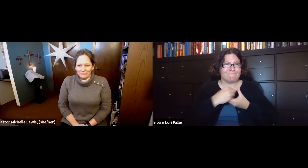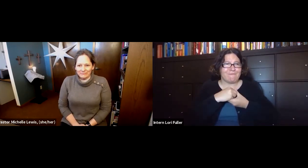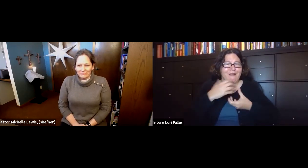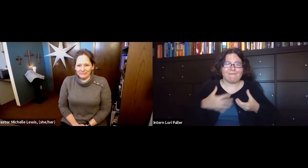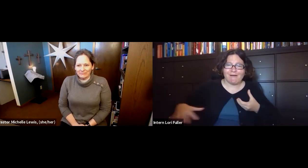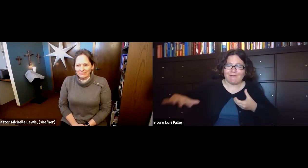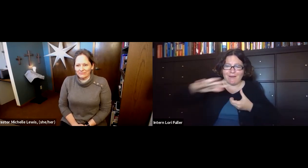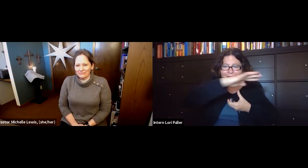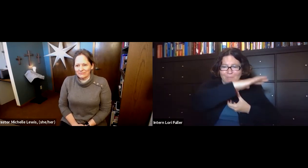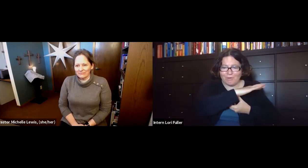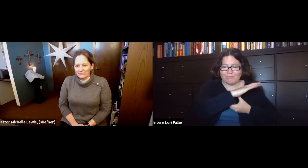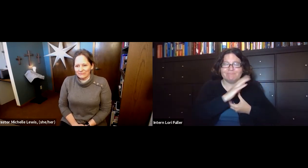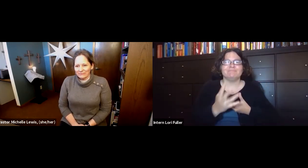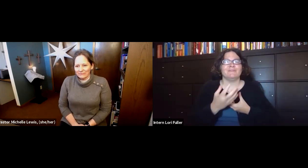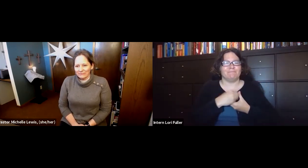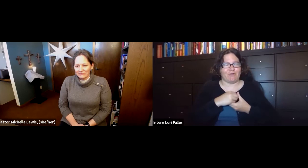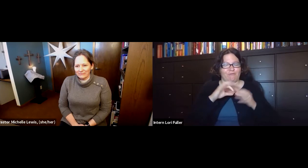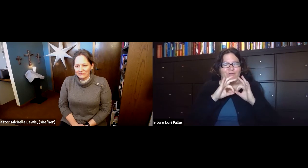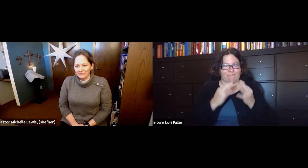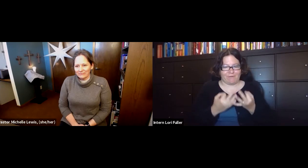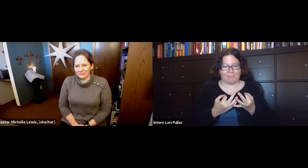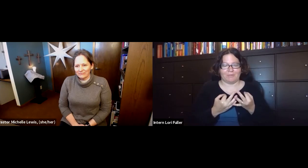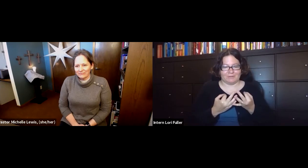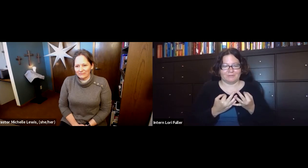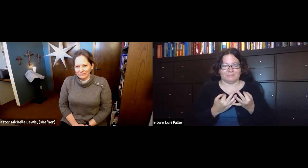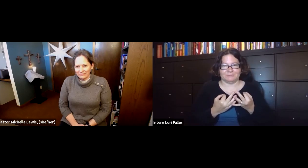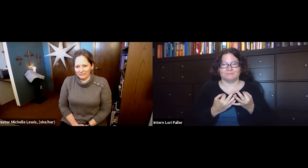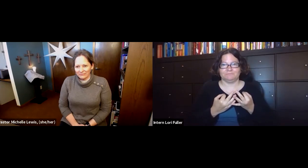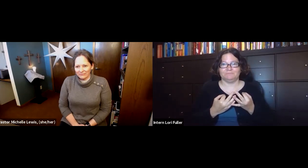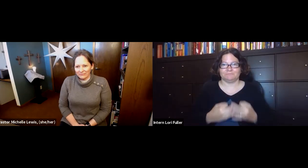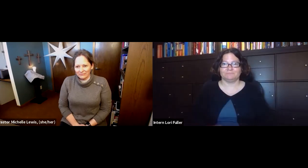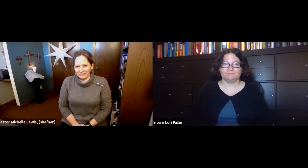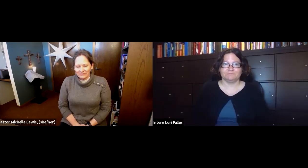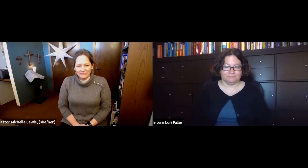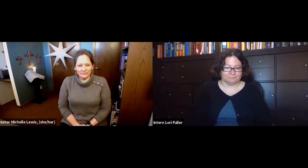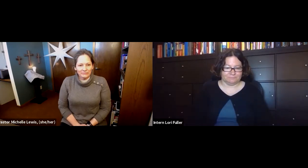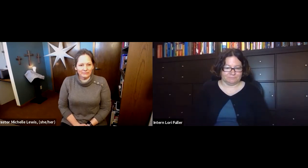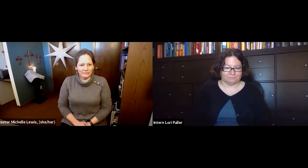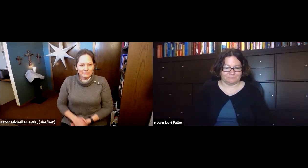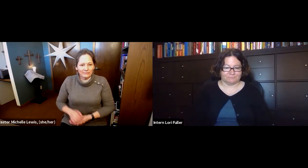In our own lives, our neighborhoods, our families.